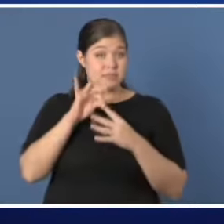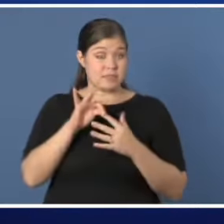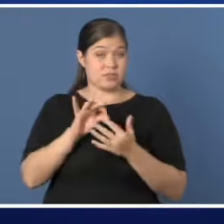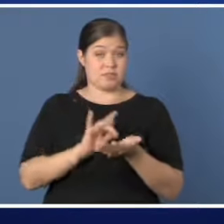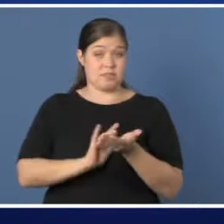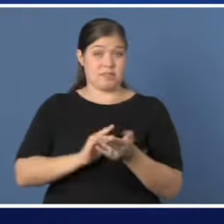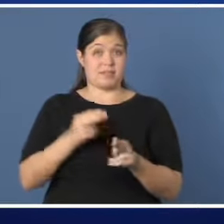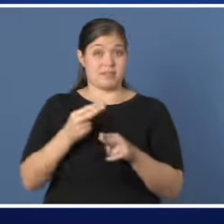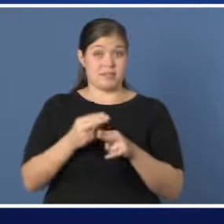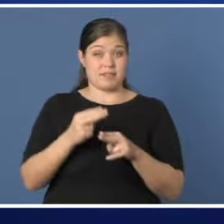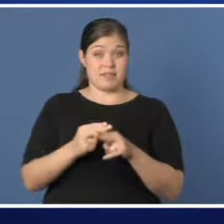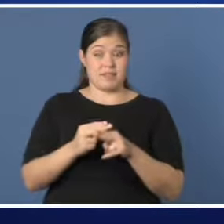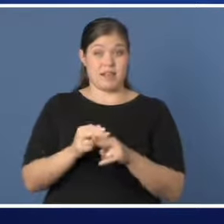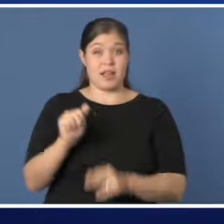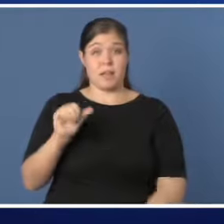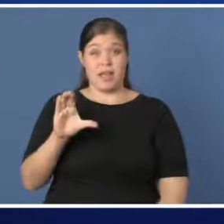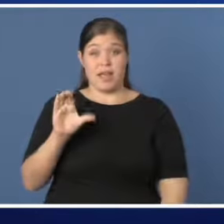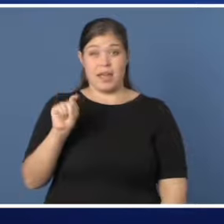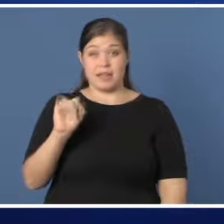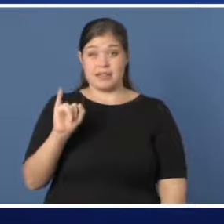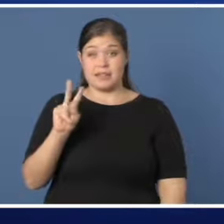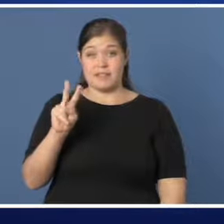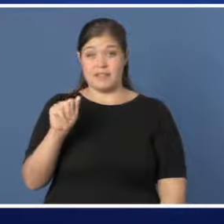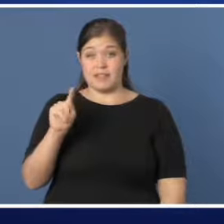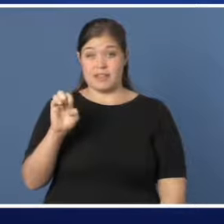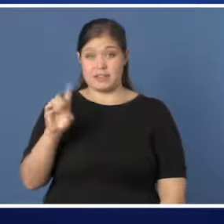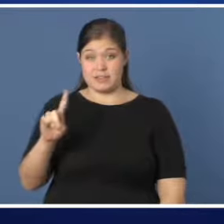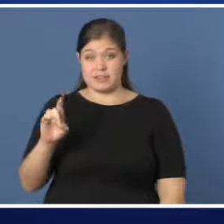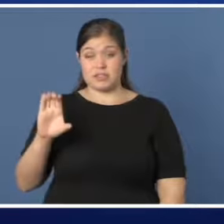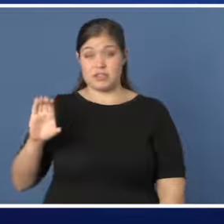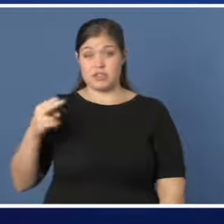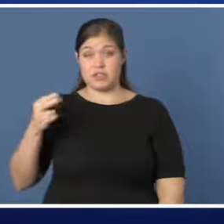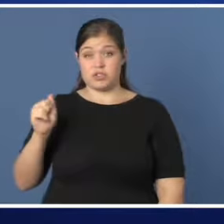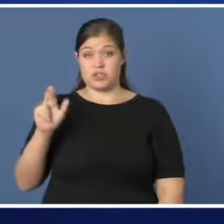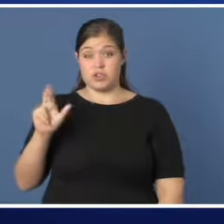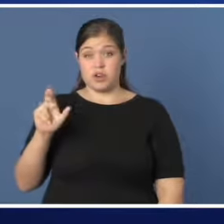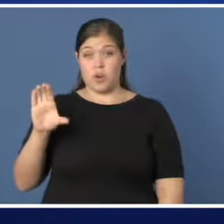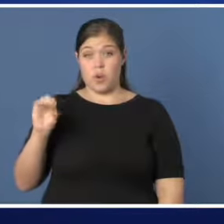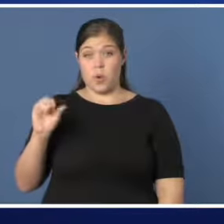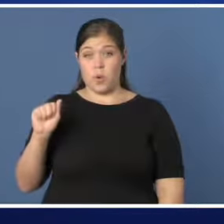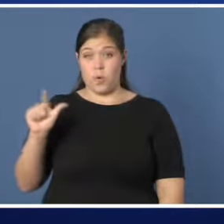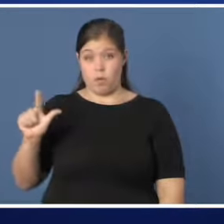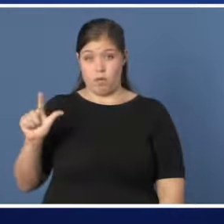activated charcoal. Use if advised by the Poison Control Center.